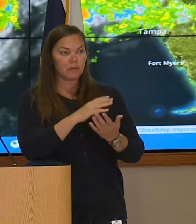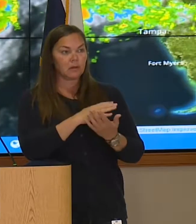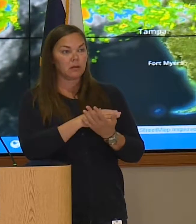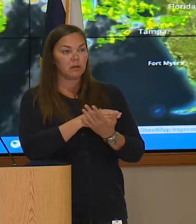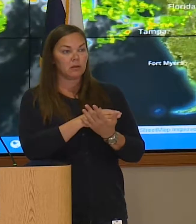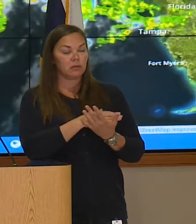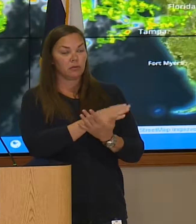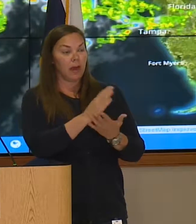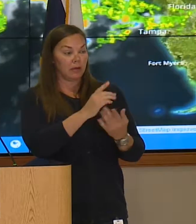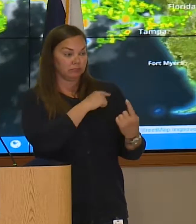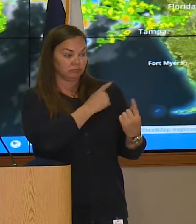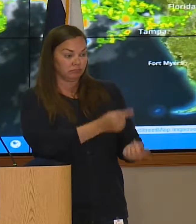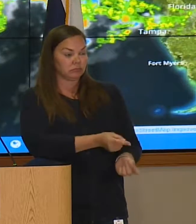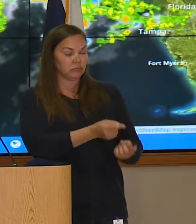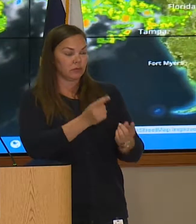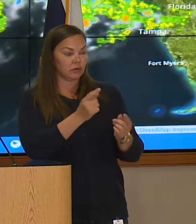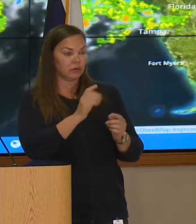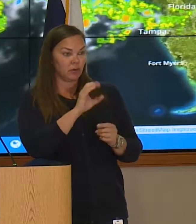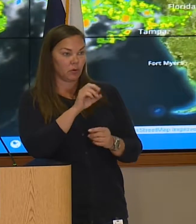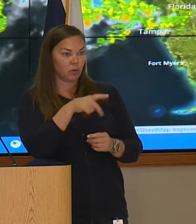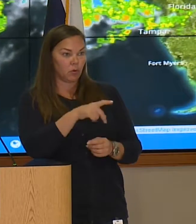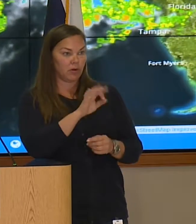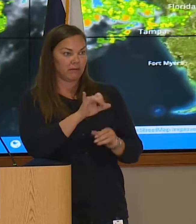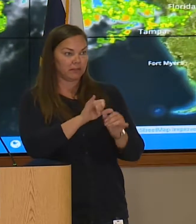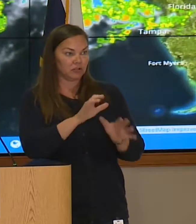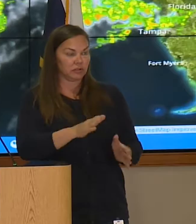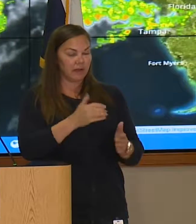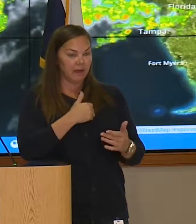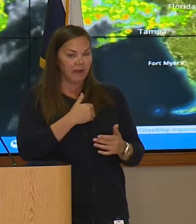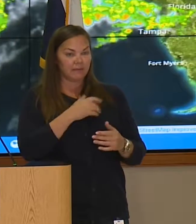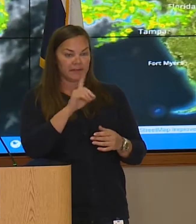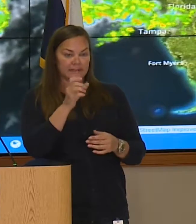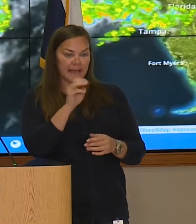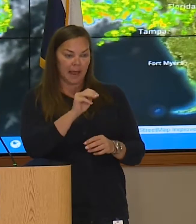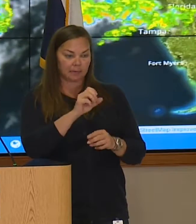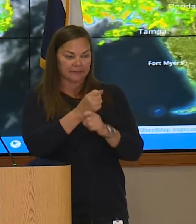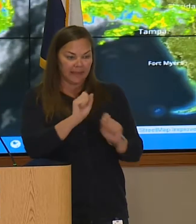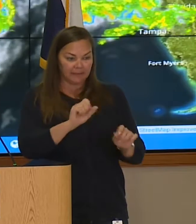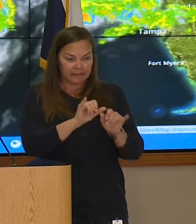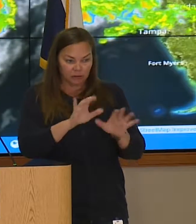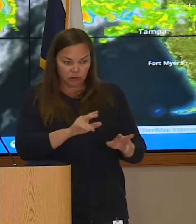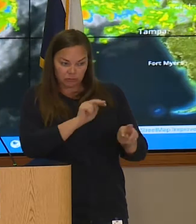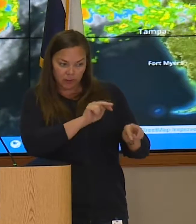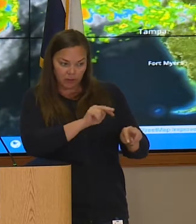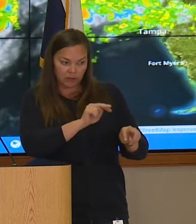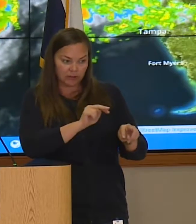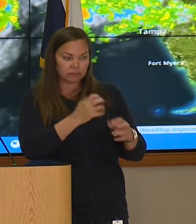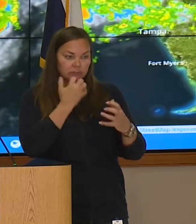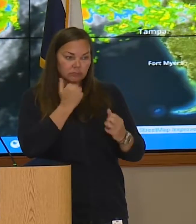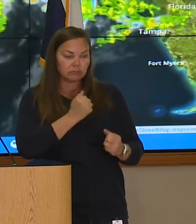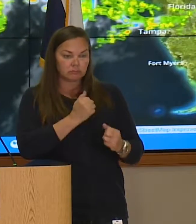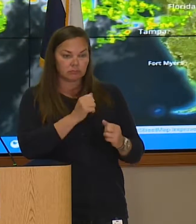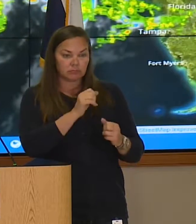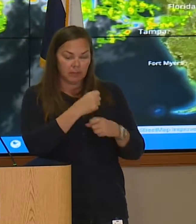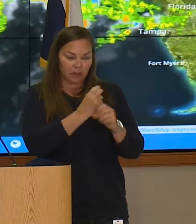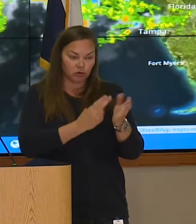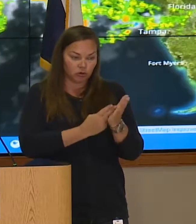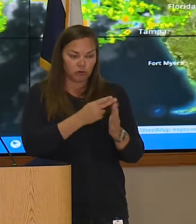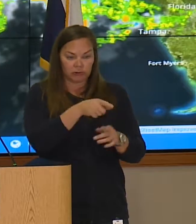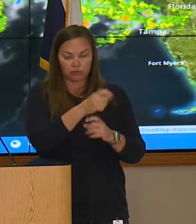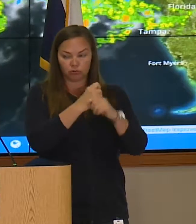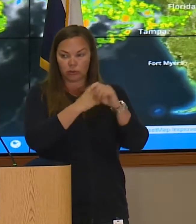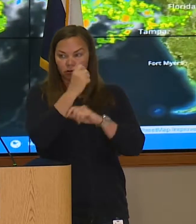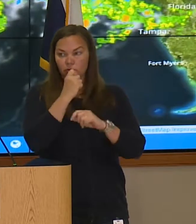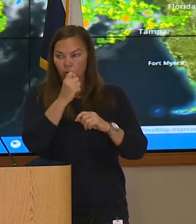Throughout this storm event, the Corps of Engineers has had dam safety engineers monitoring the integrity of the Addicks and Barker dam structures